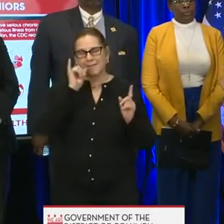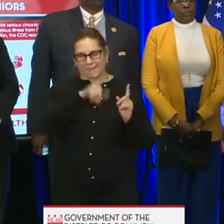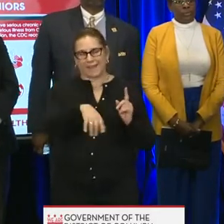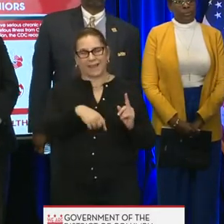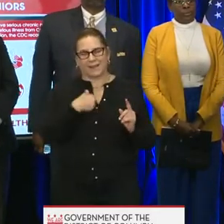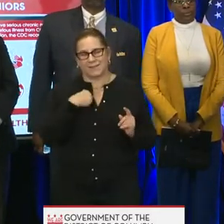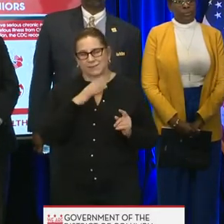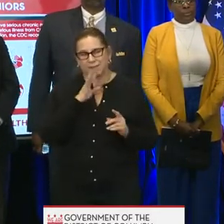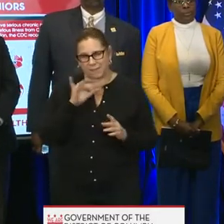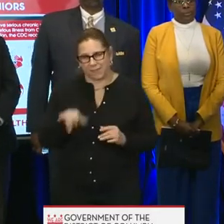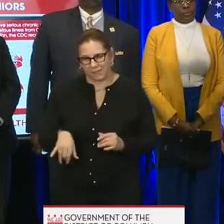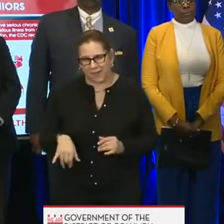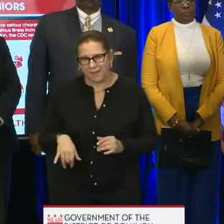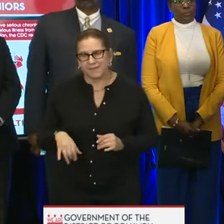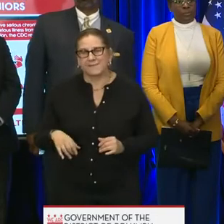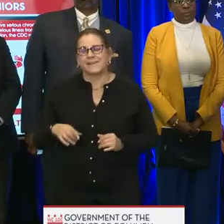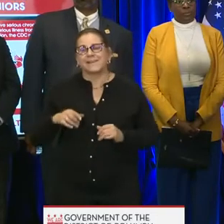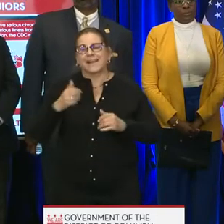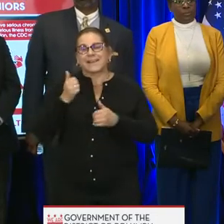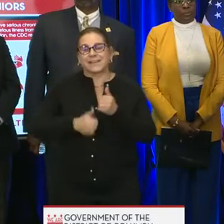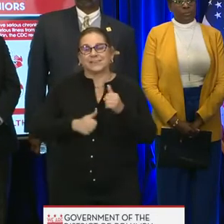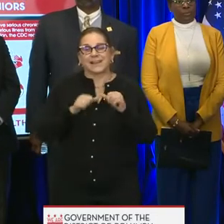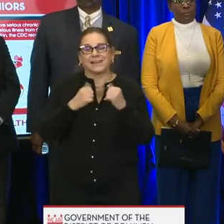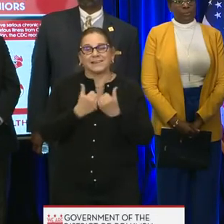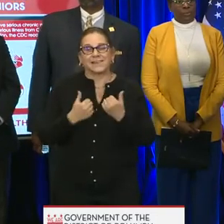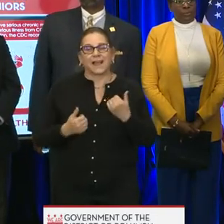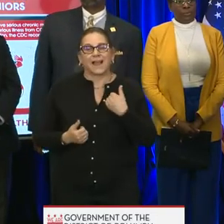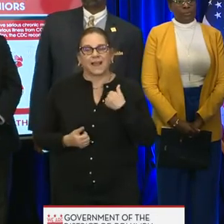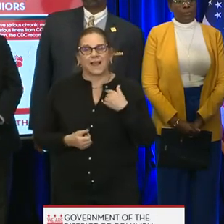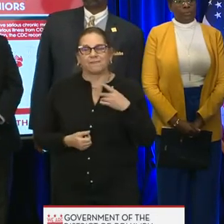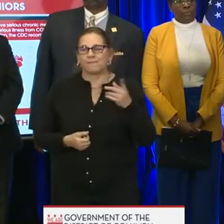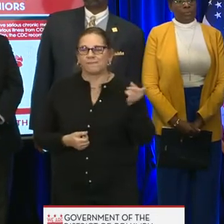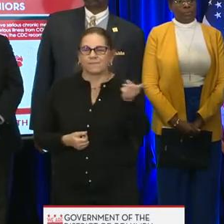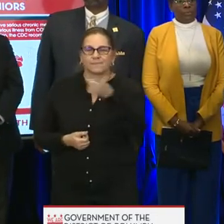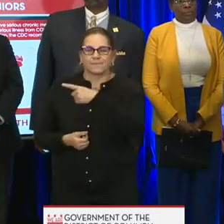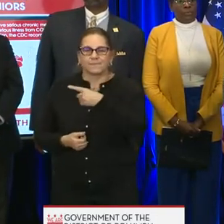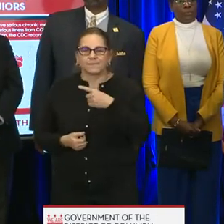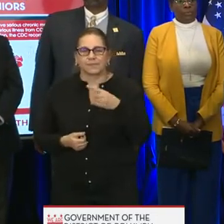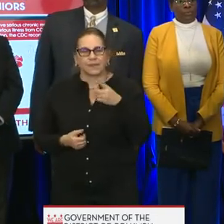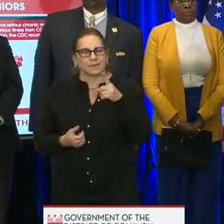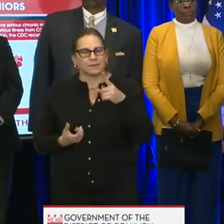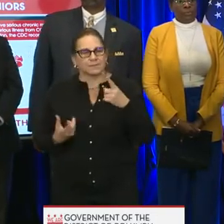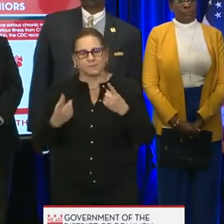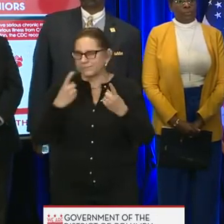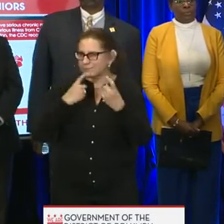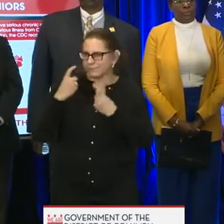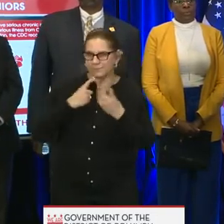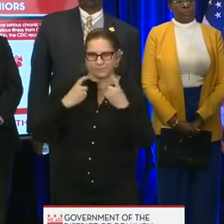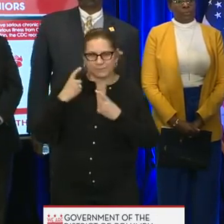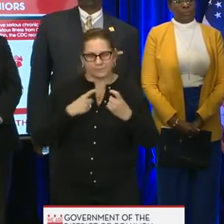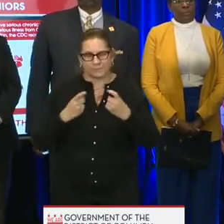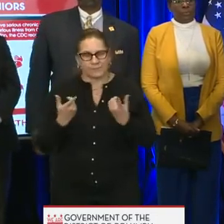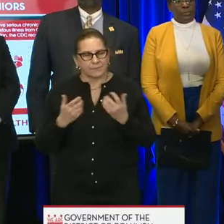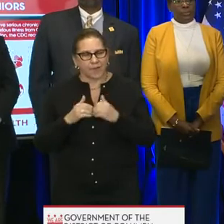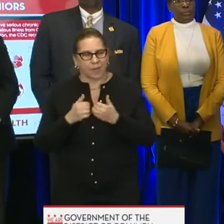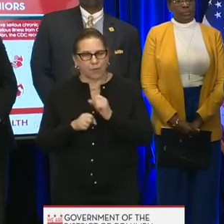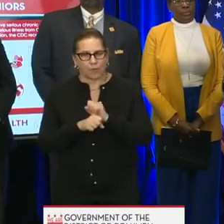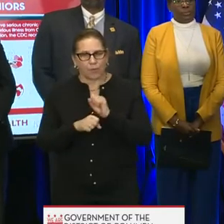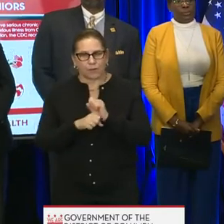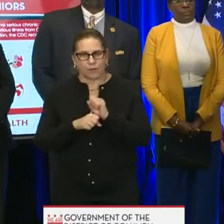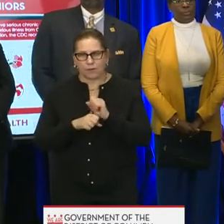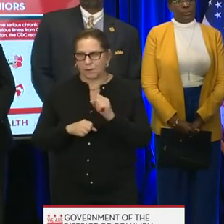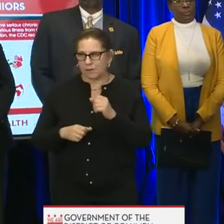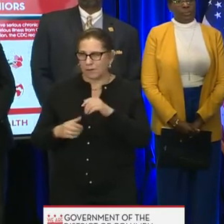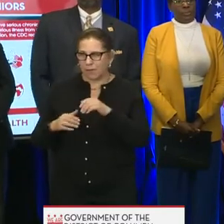the agencies, and I'll ask the CA to come up and answer more specific questions. We'll be noting on their websites how